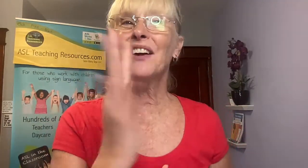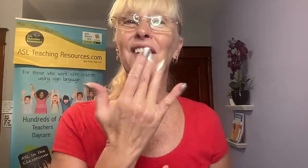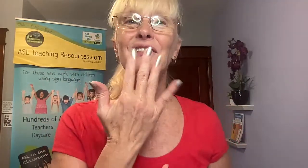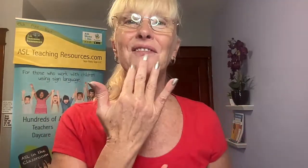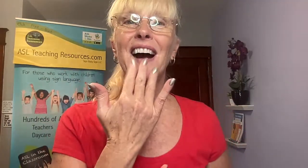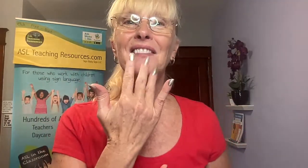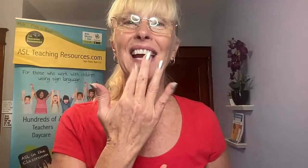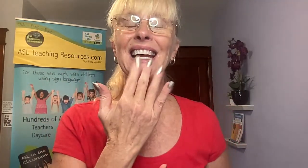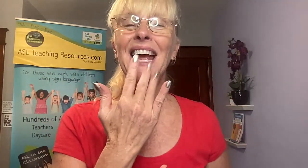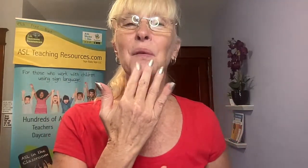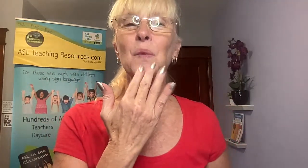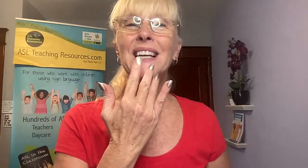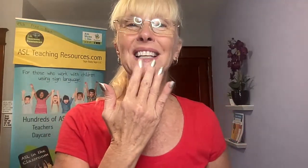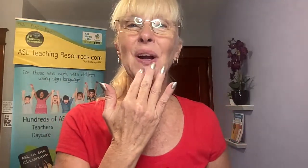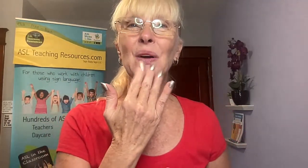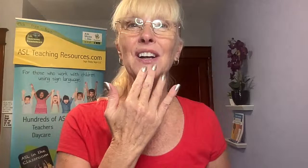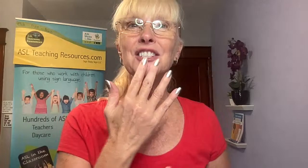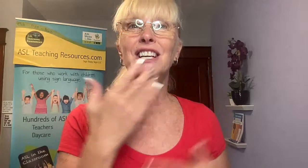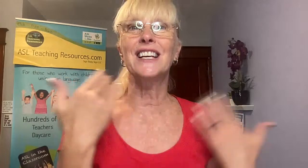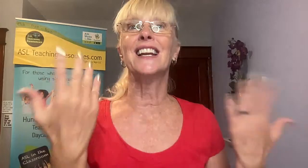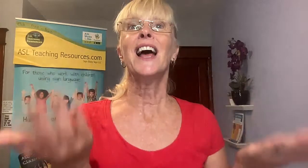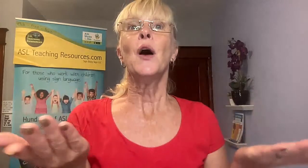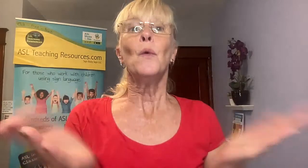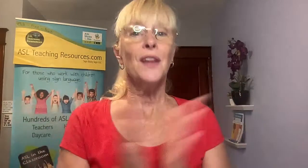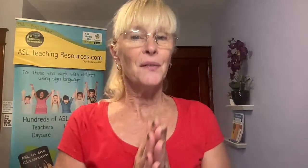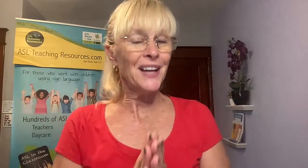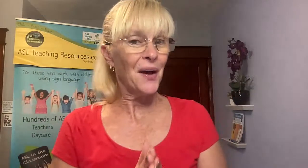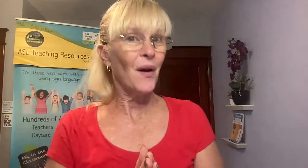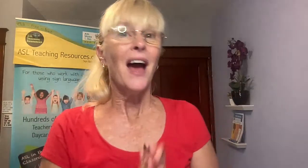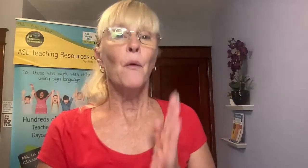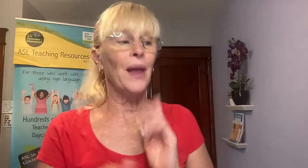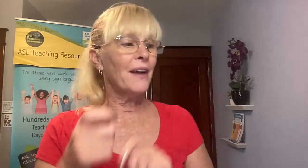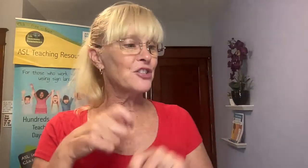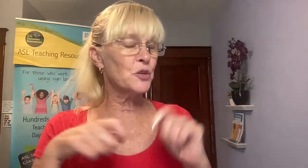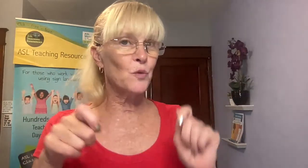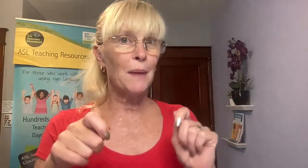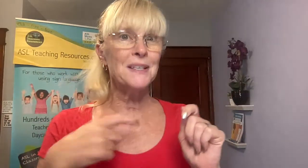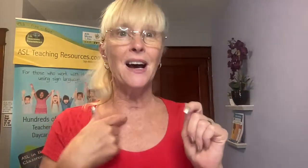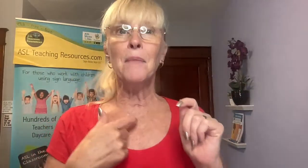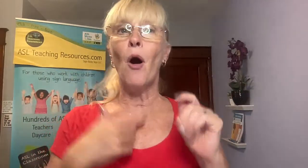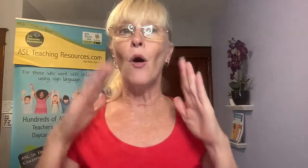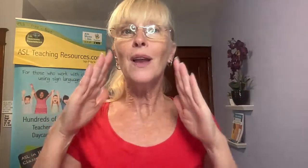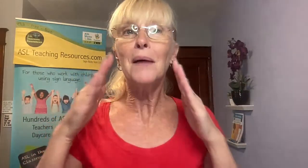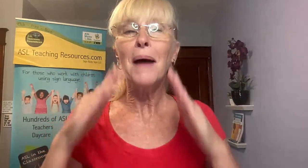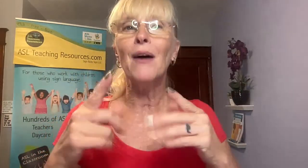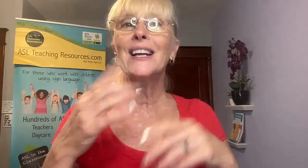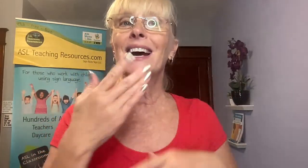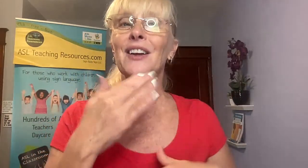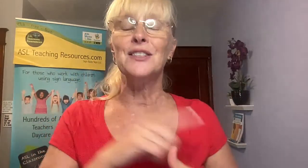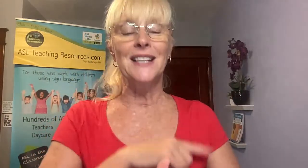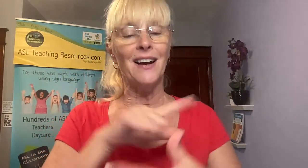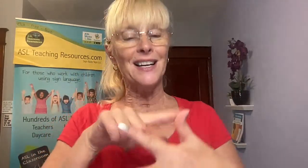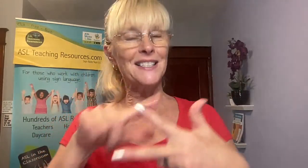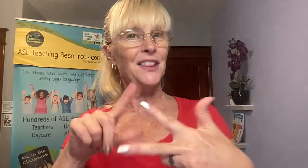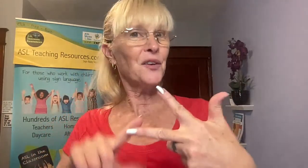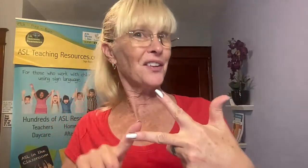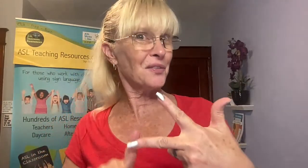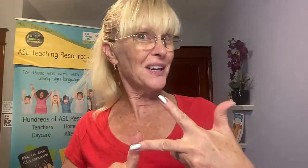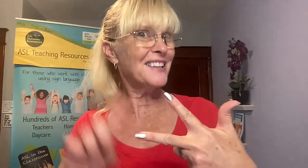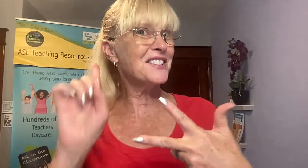our 5 hand and wiggle it on our chin. Well, there we go. We have just wrapped up all about colors. Now, I said there are 3, so